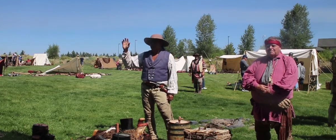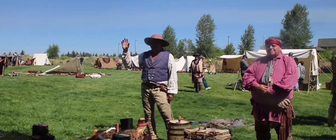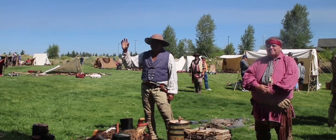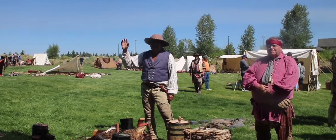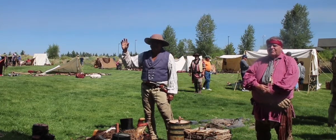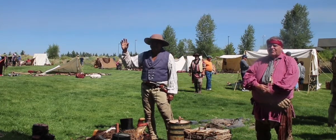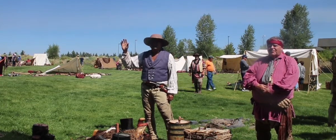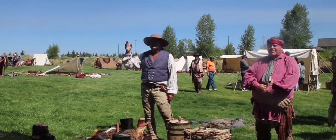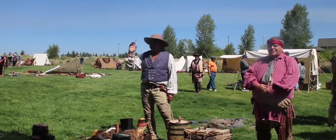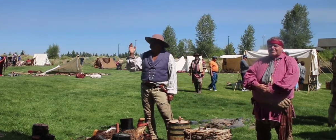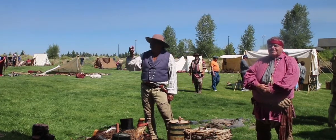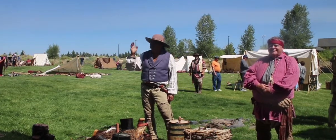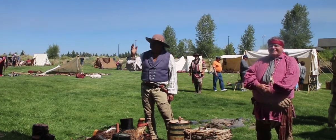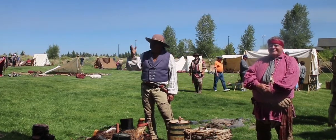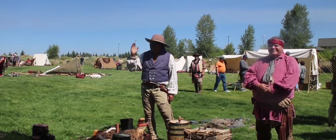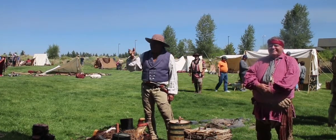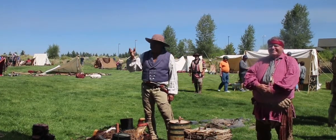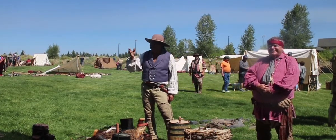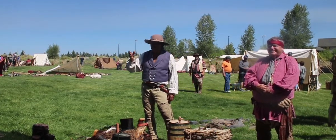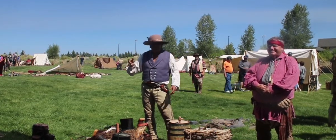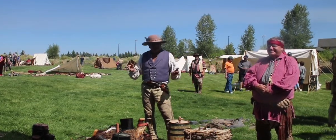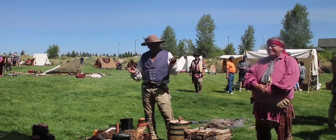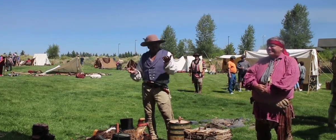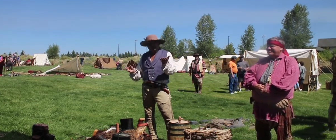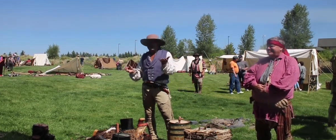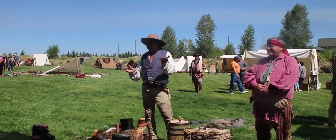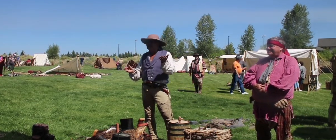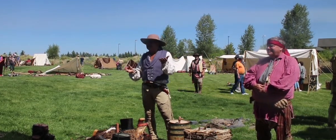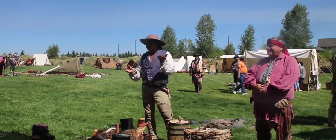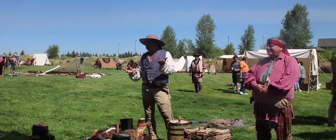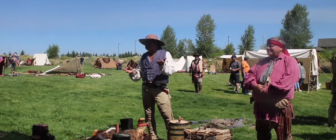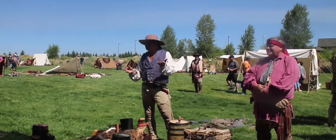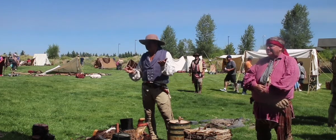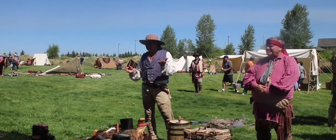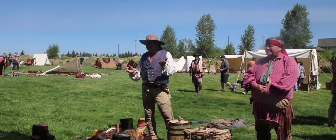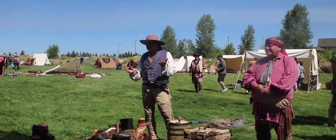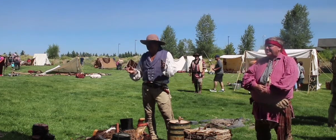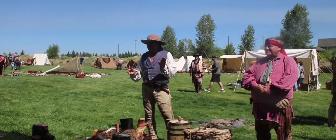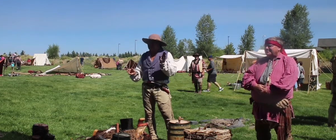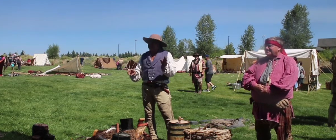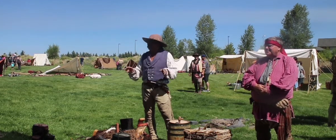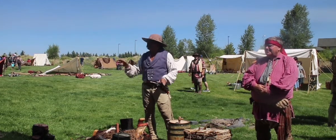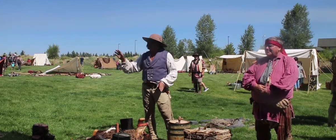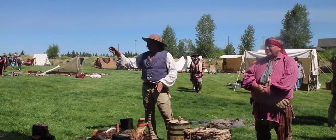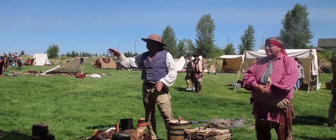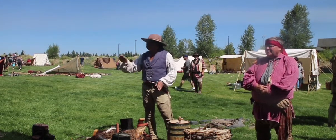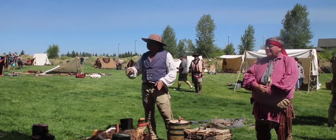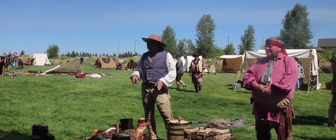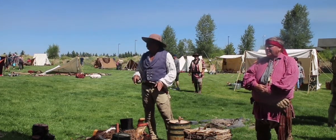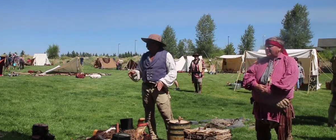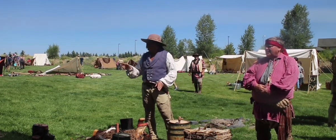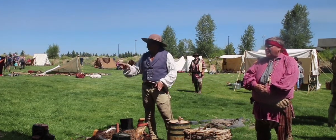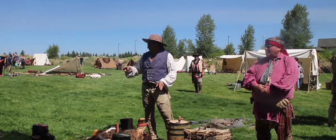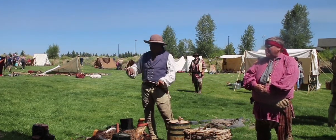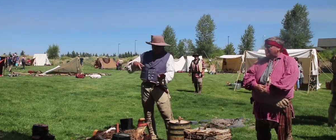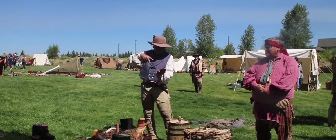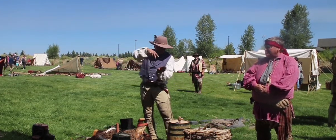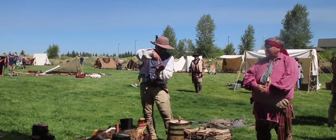right hand. It's going to do most of the action. The left hand is an accompaniment. Like if I was to show you the sign for horse, it would be